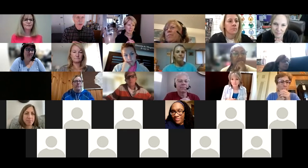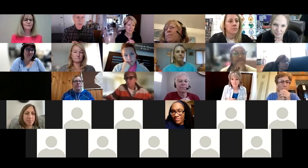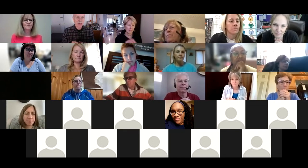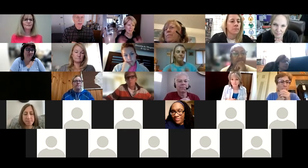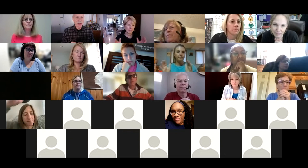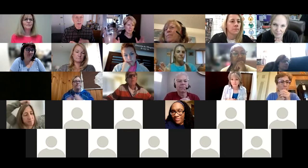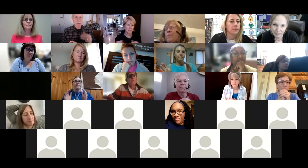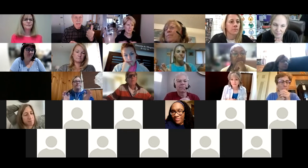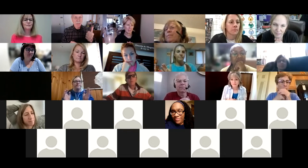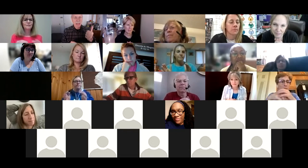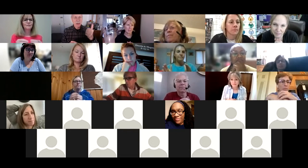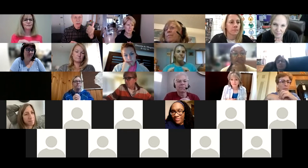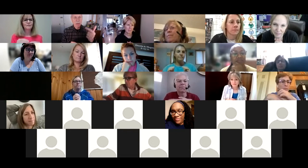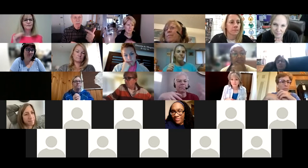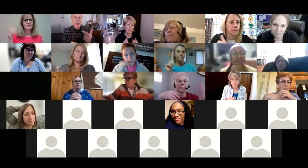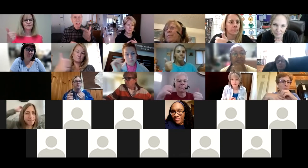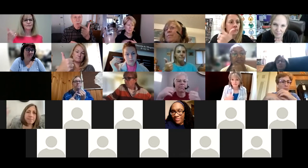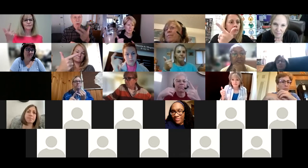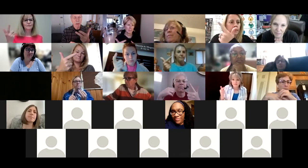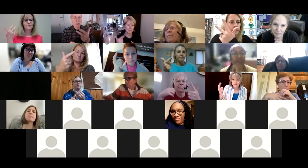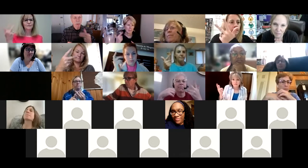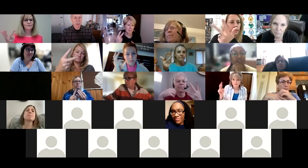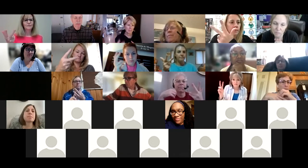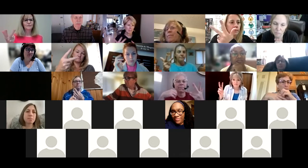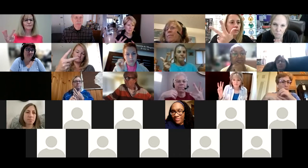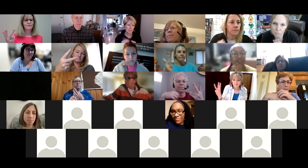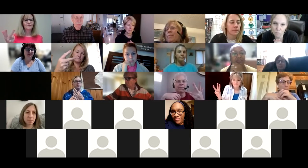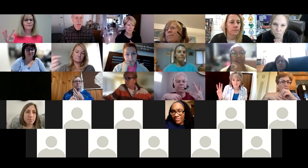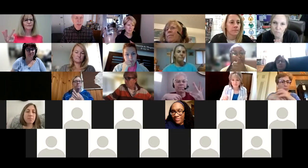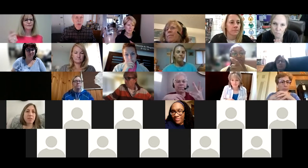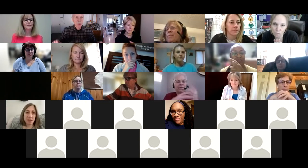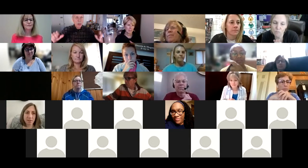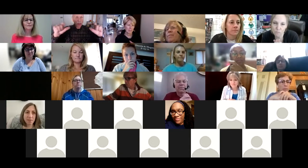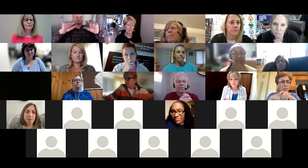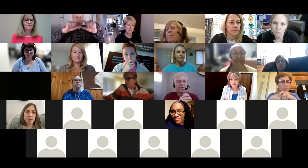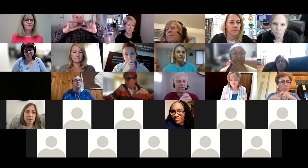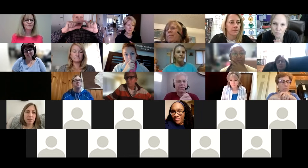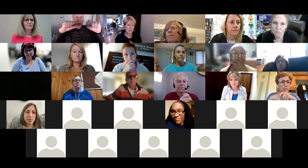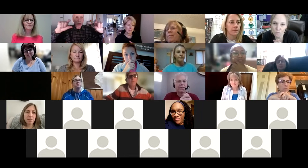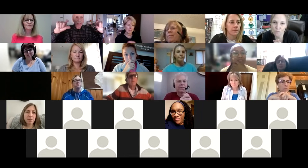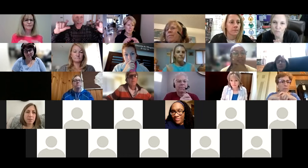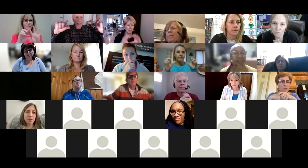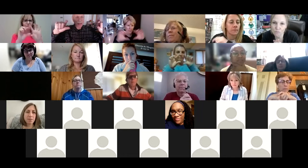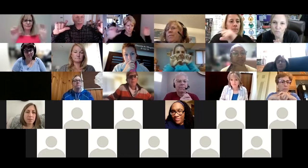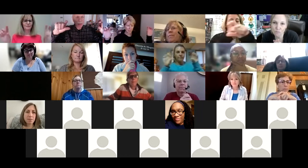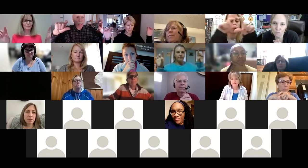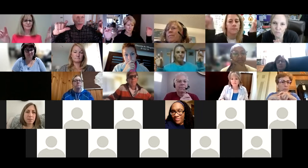superheroes are Batman, Superman, and Wonder Woman. What should the first orange sentence be about?